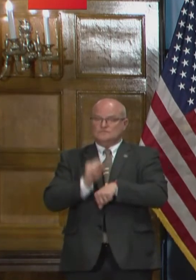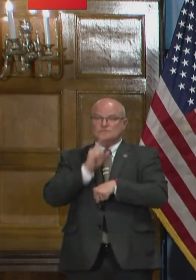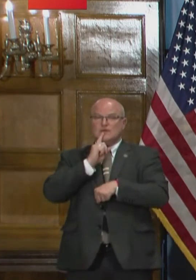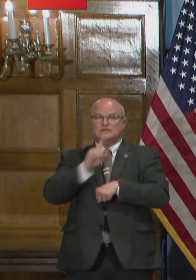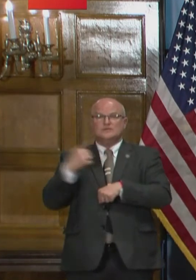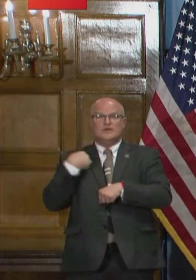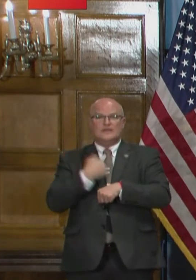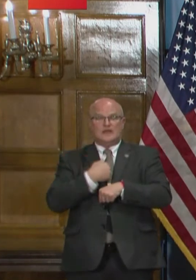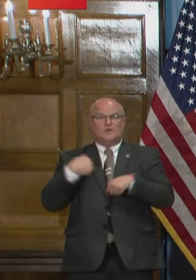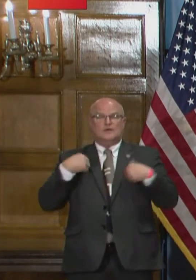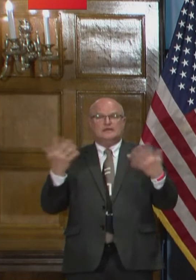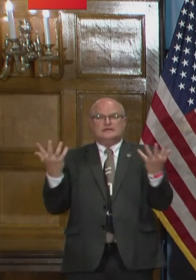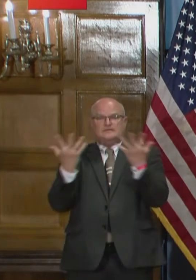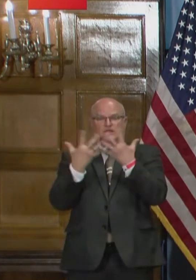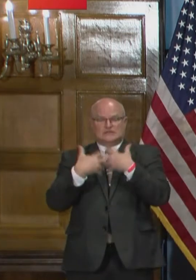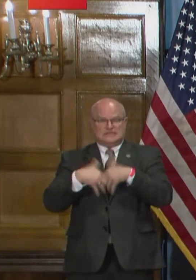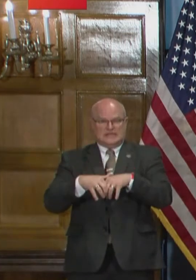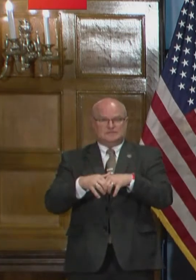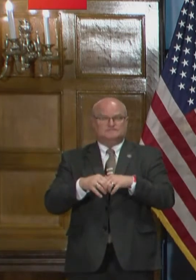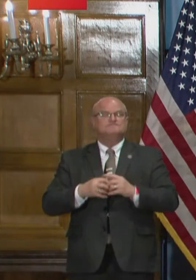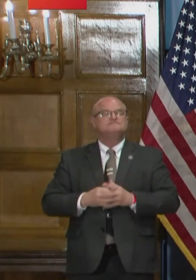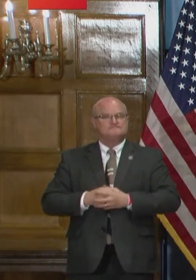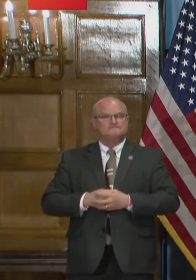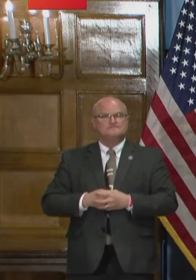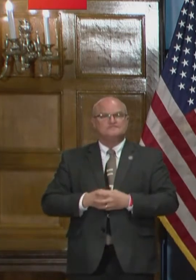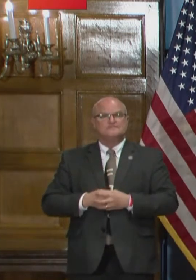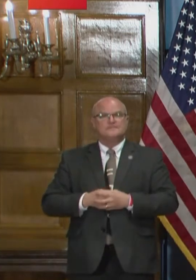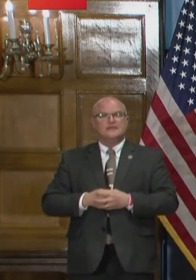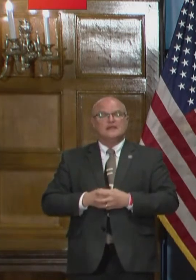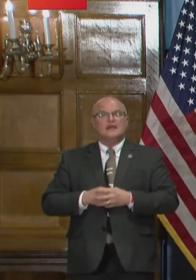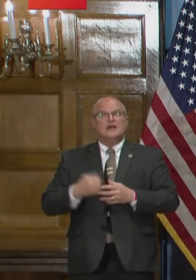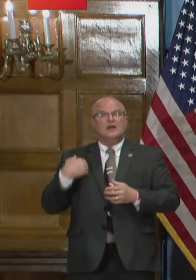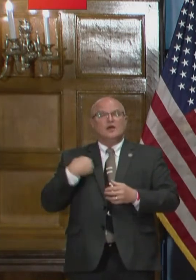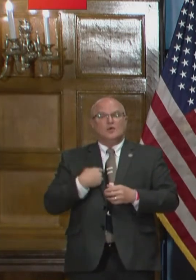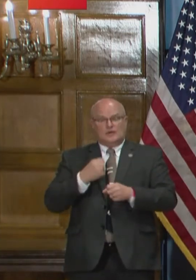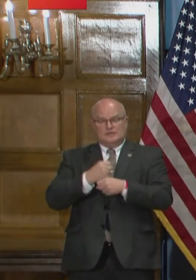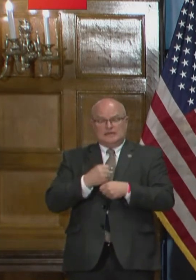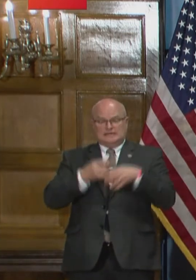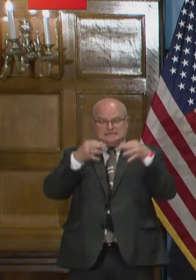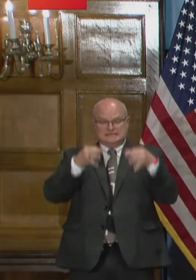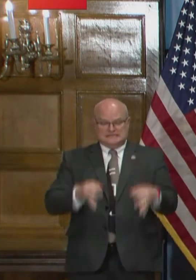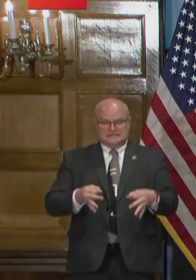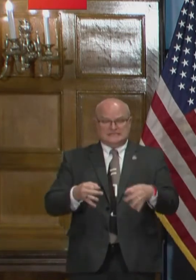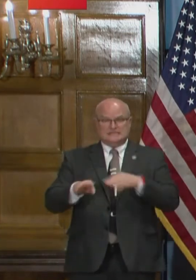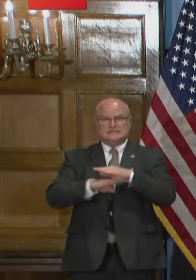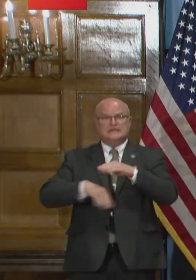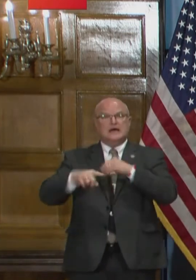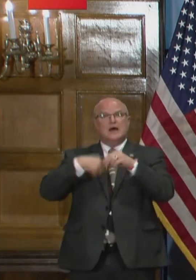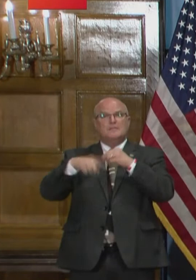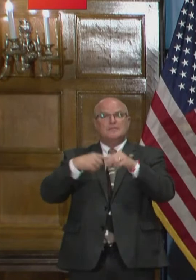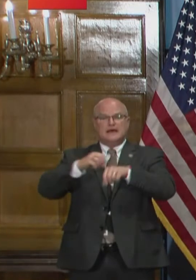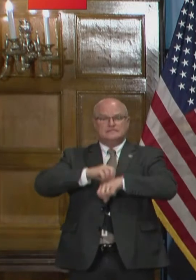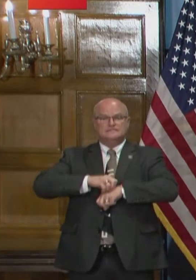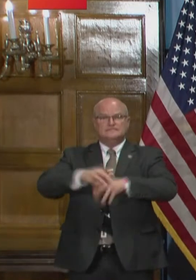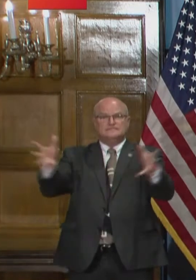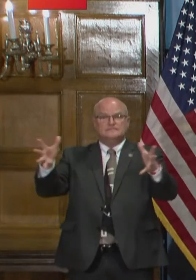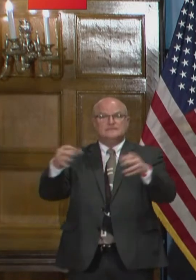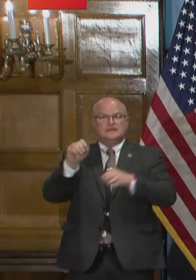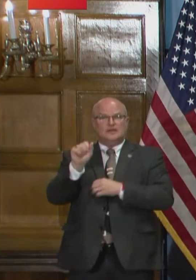that providers get the information as early as possible. As we make decisions on distribution within